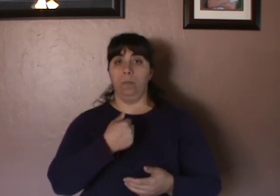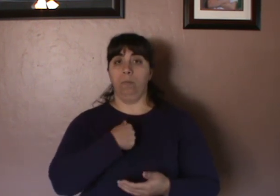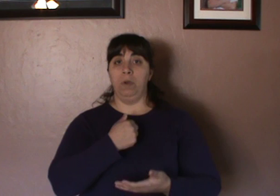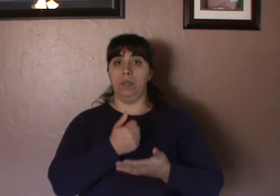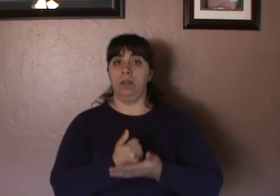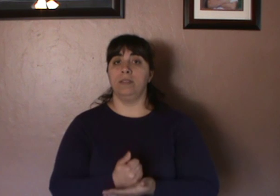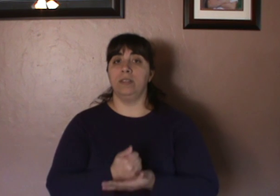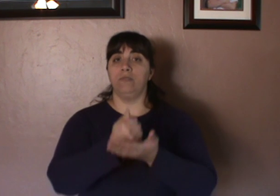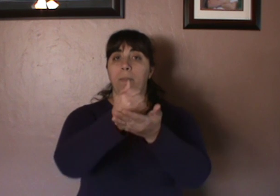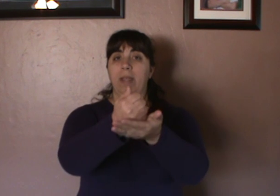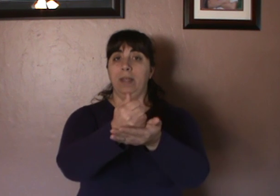with an assist from me